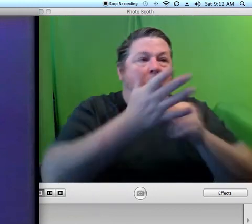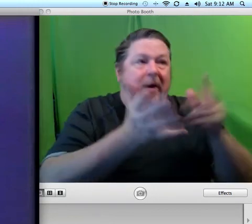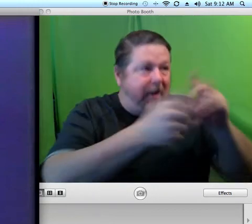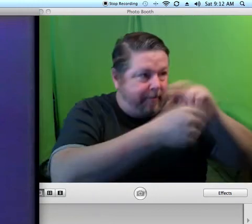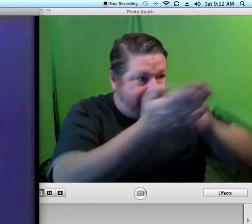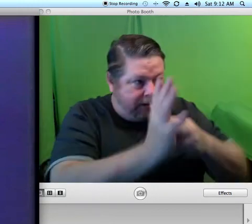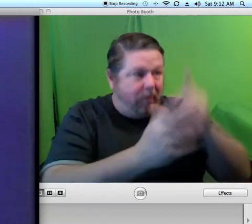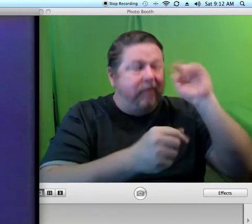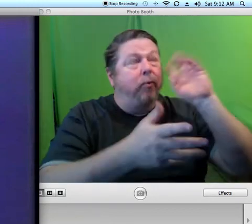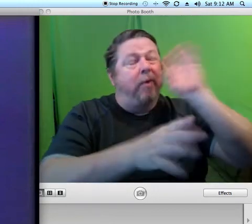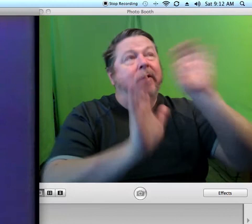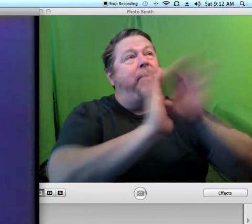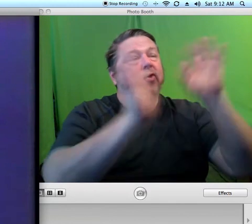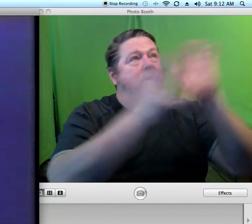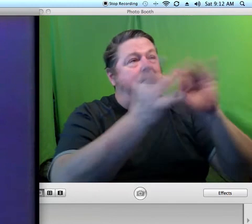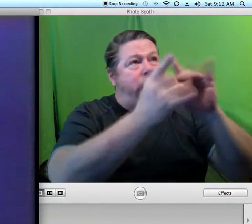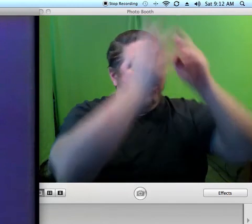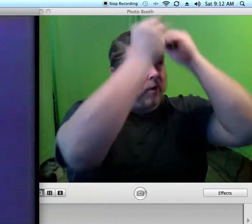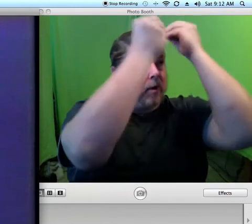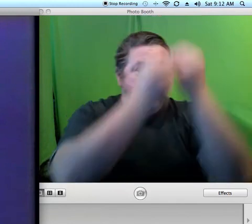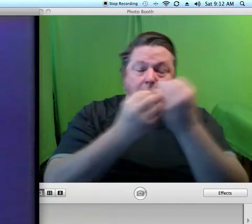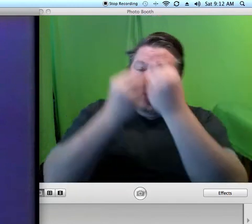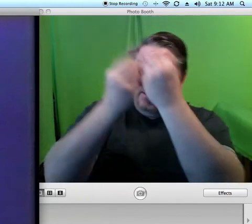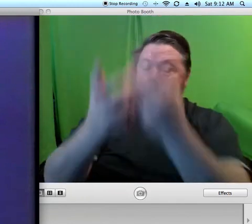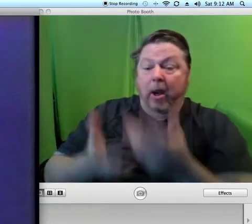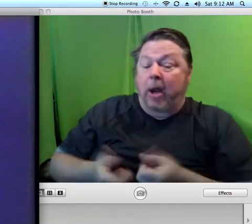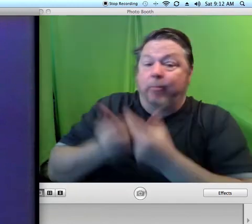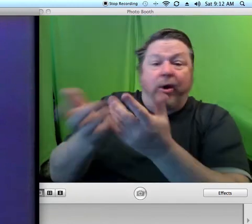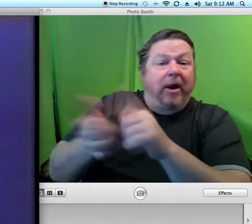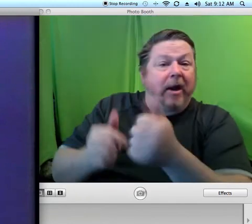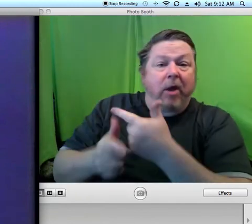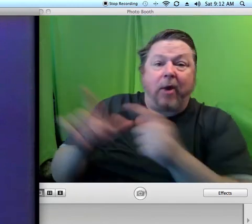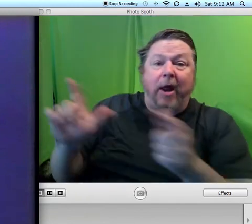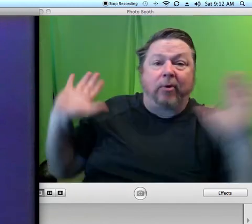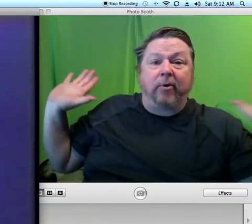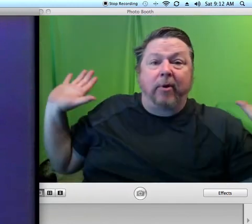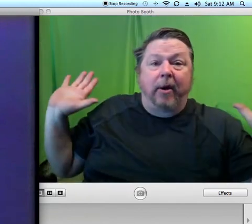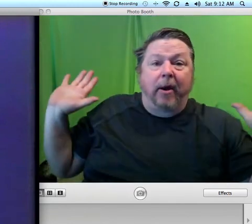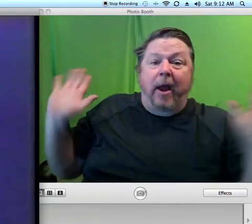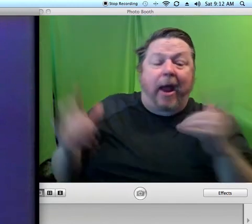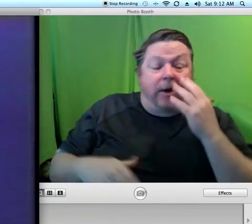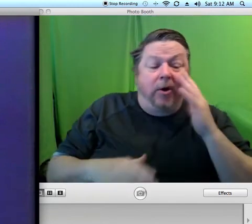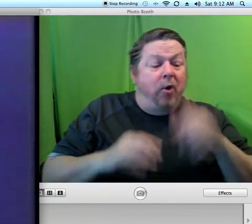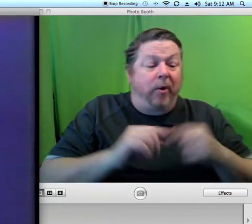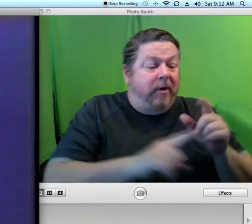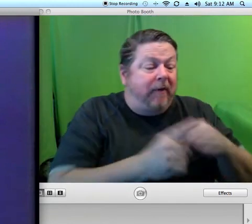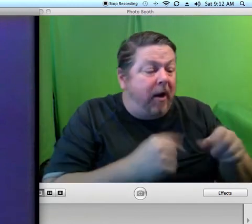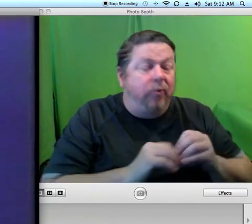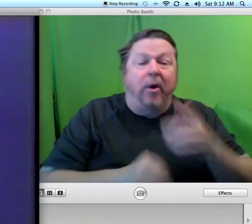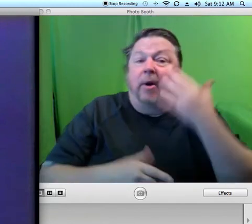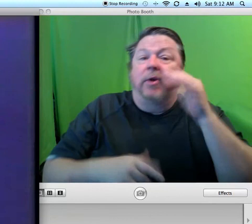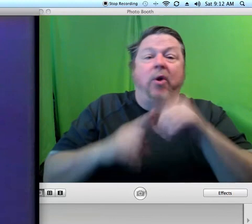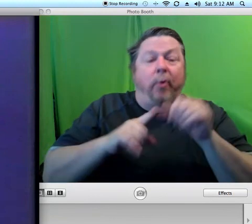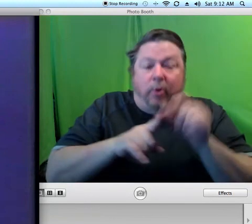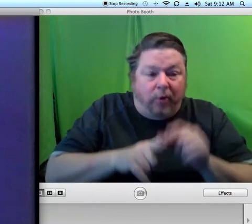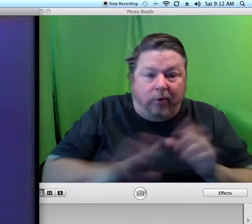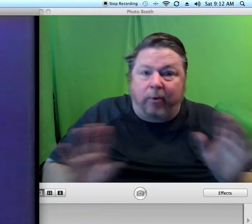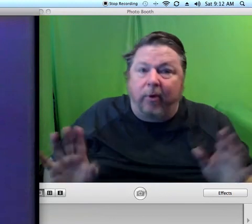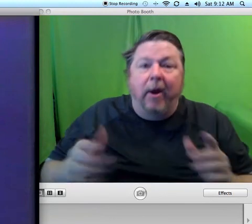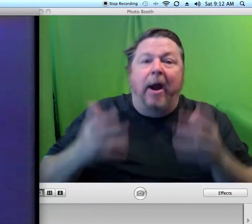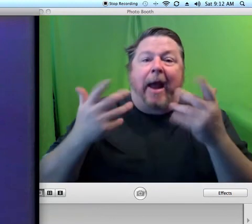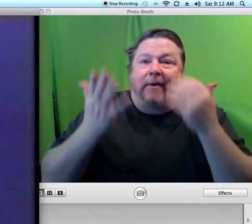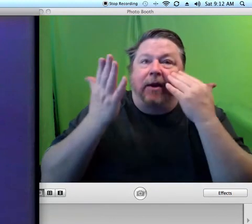what did it mean? What's the picture? What's the story? Put it in the other language. I don't need to know what the signs were. I don't need to know what the